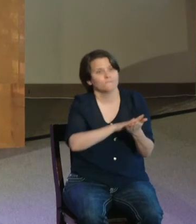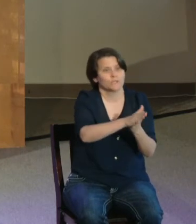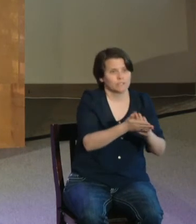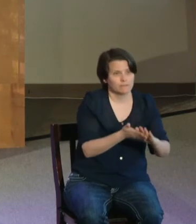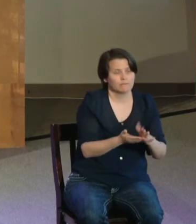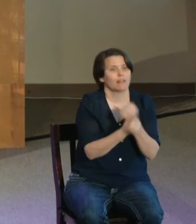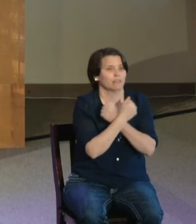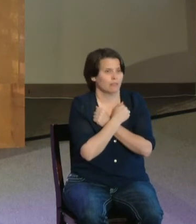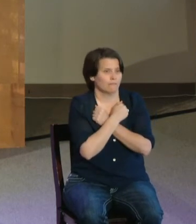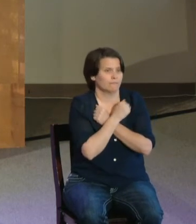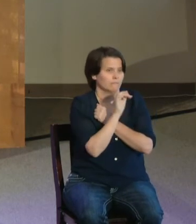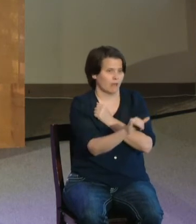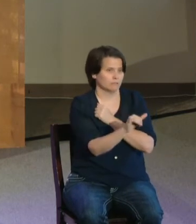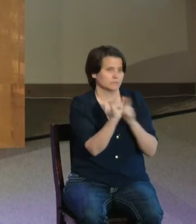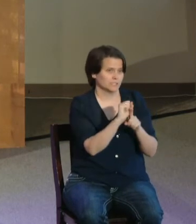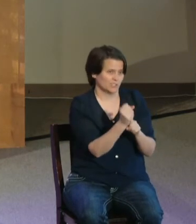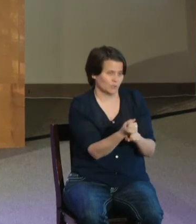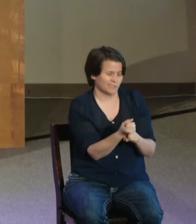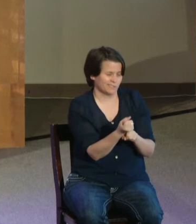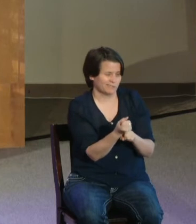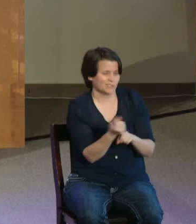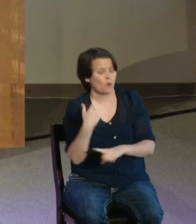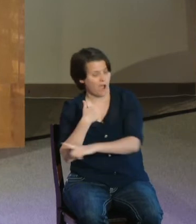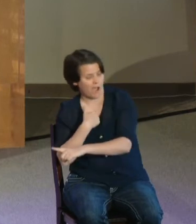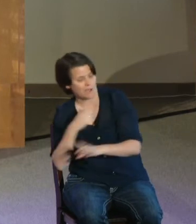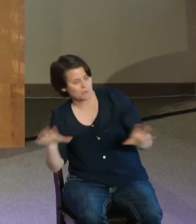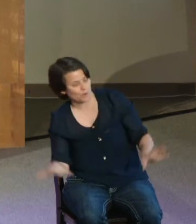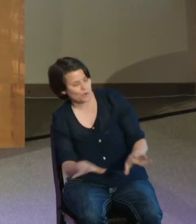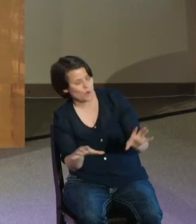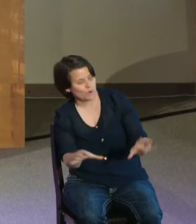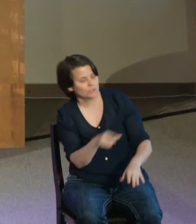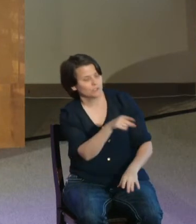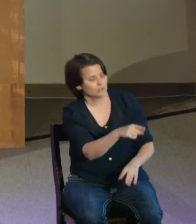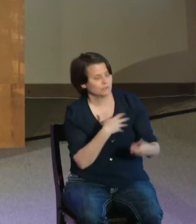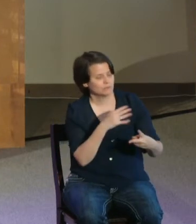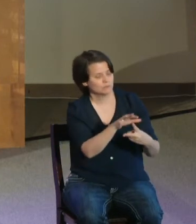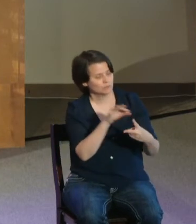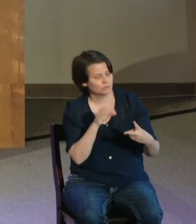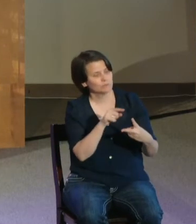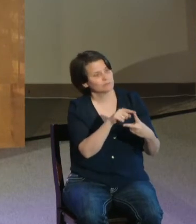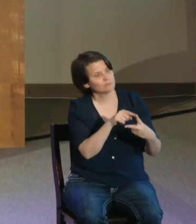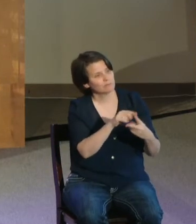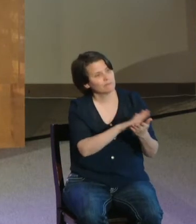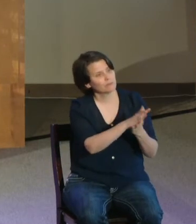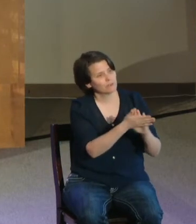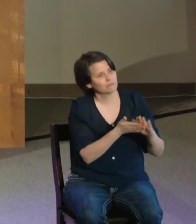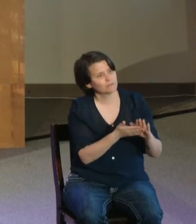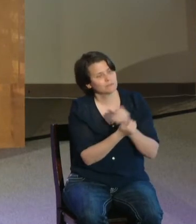love. And I'm encouraging you to choose forgiveness, to choose